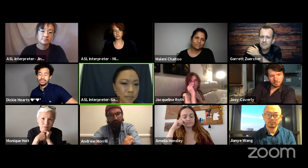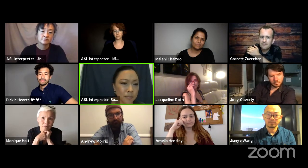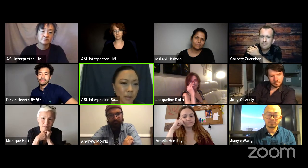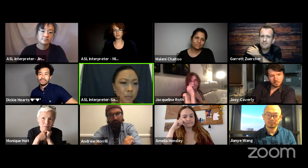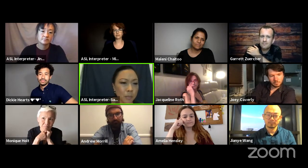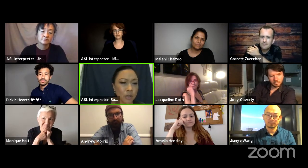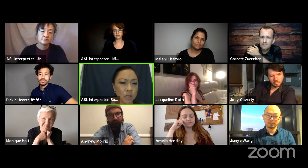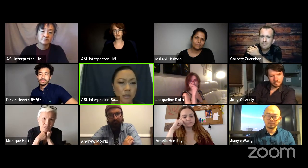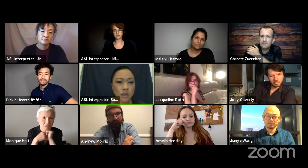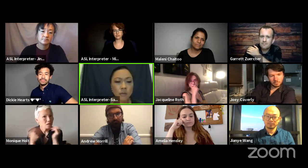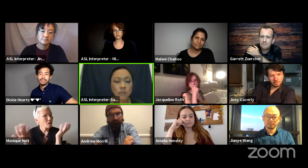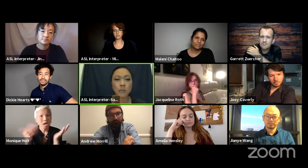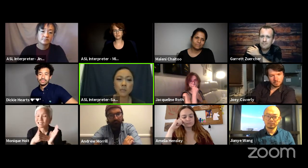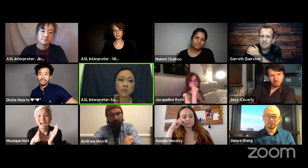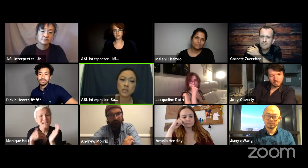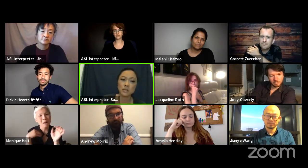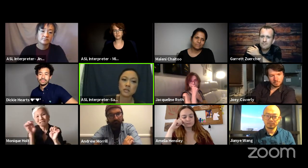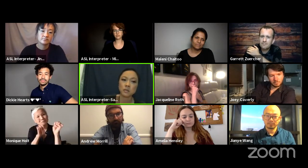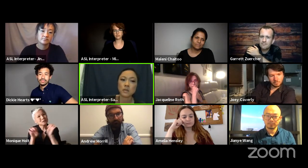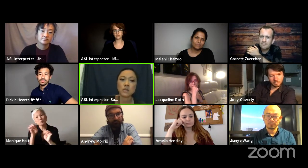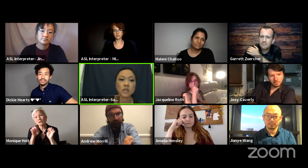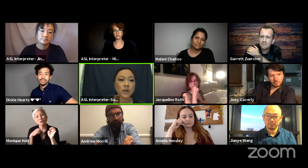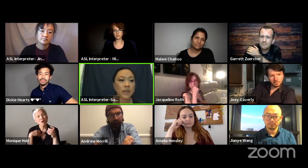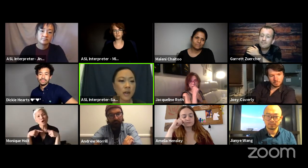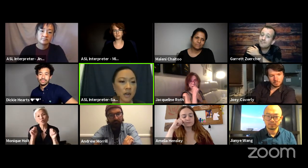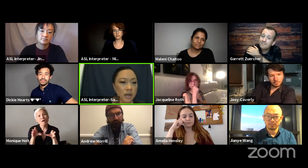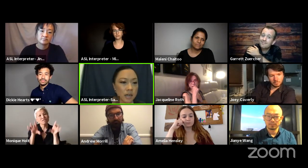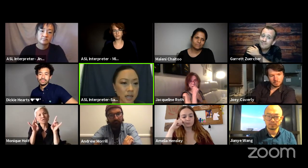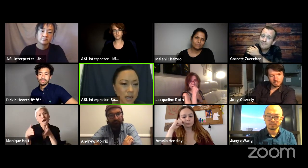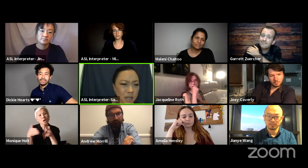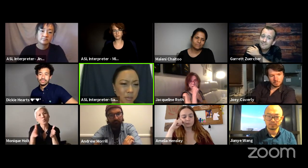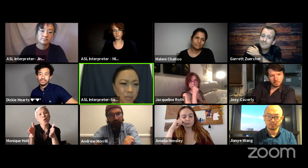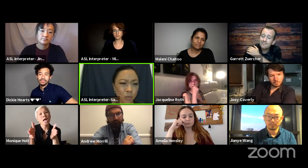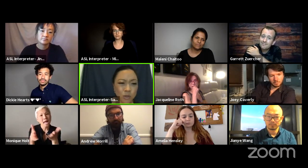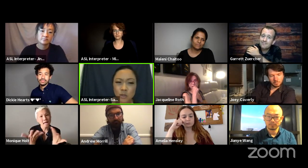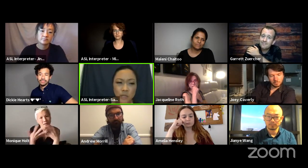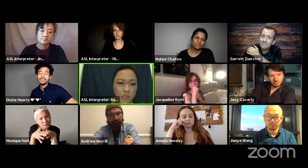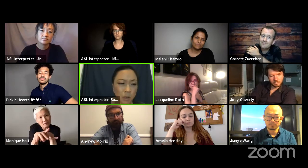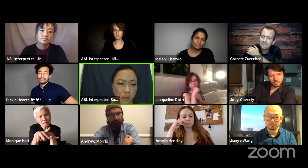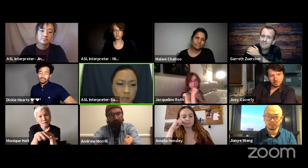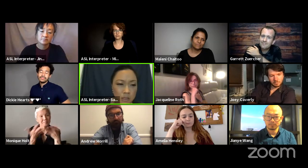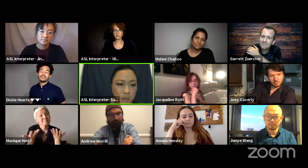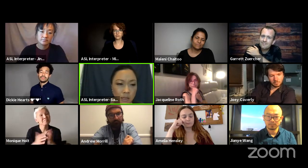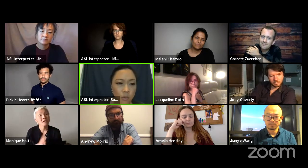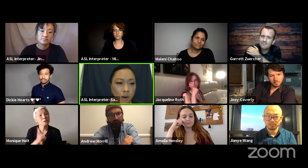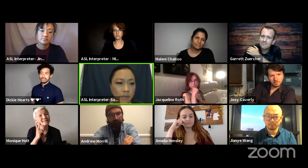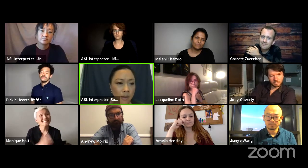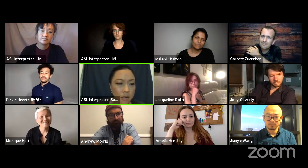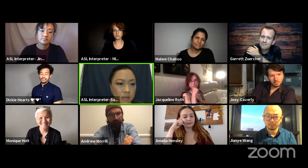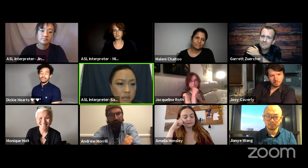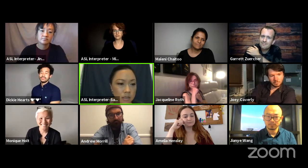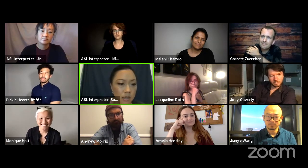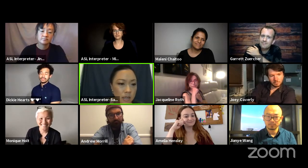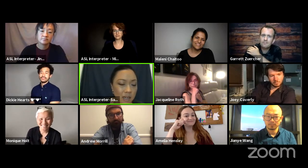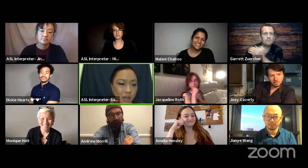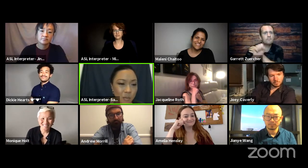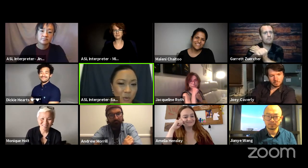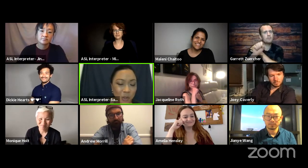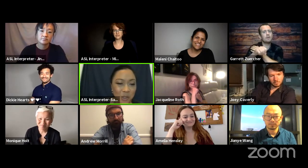And people are saying that they might be missing some things here and there. We're still experimenting with that and why that is, but we're gonna keep